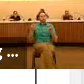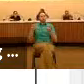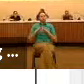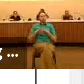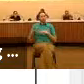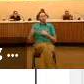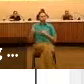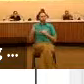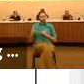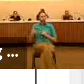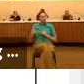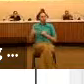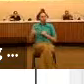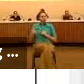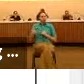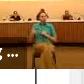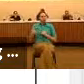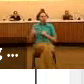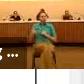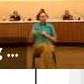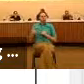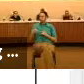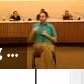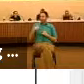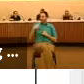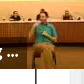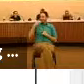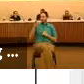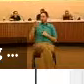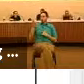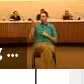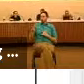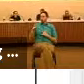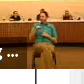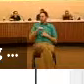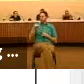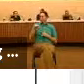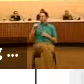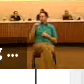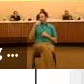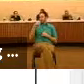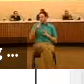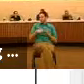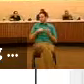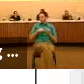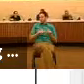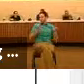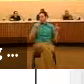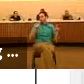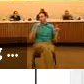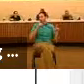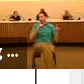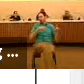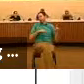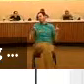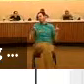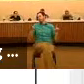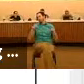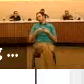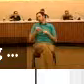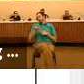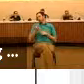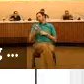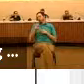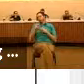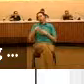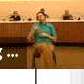current. I just dropped the one that I'm showing on the screen in OneDrive. It's just called